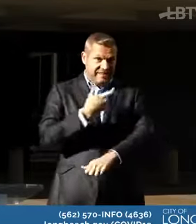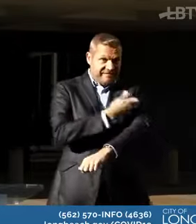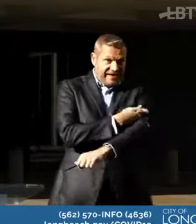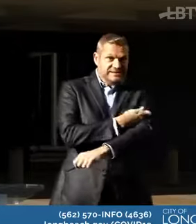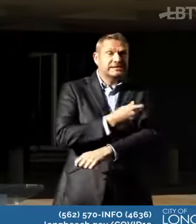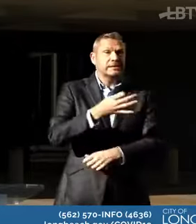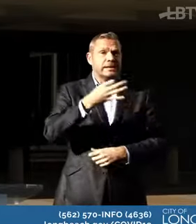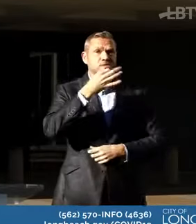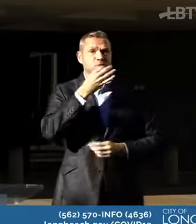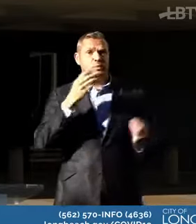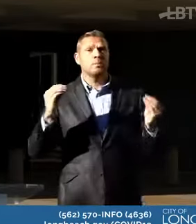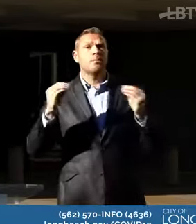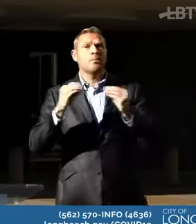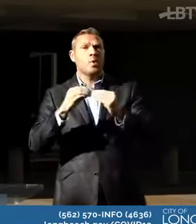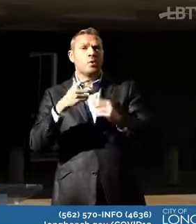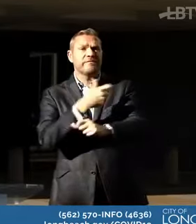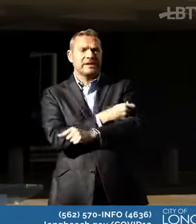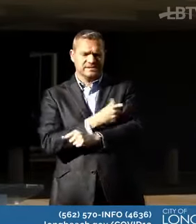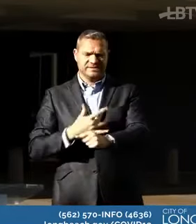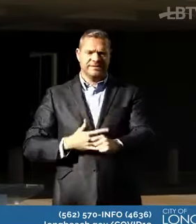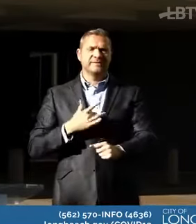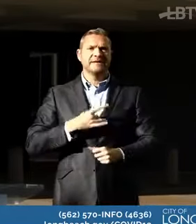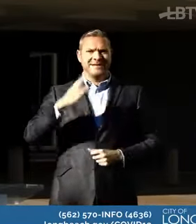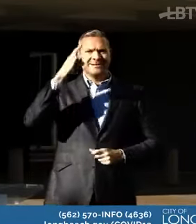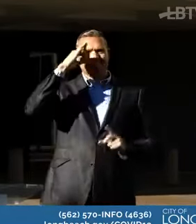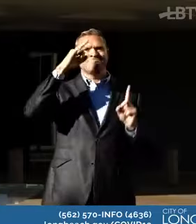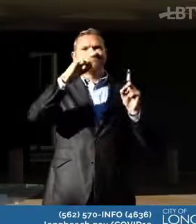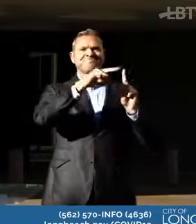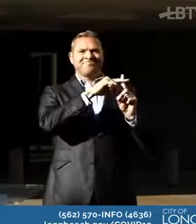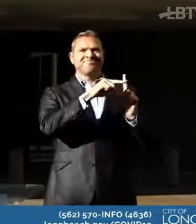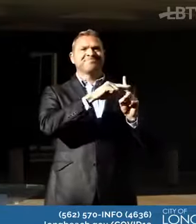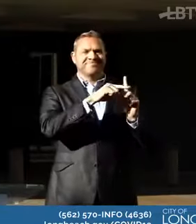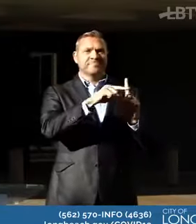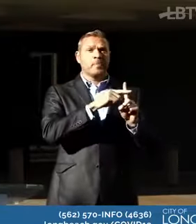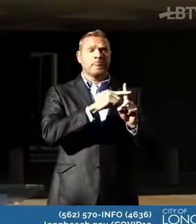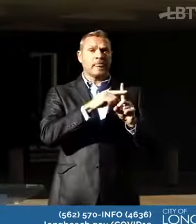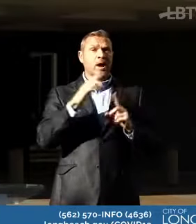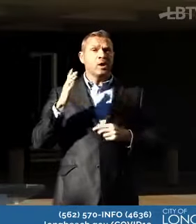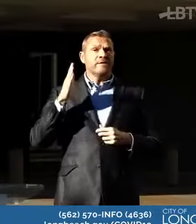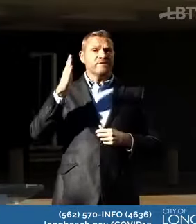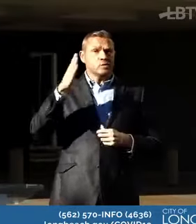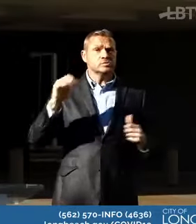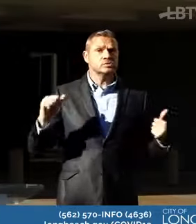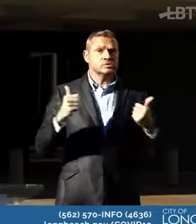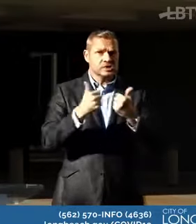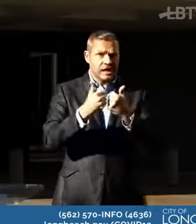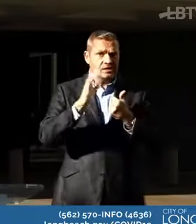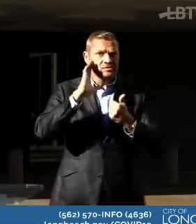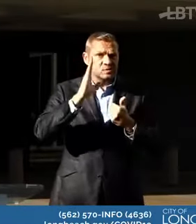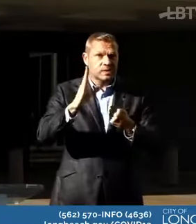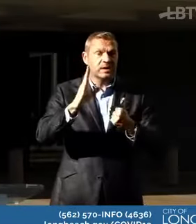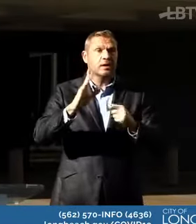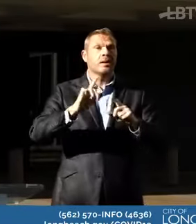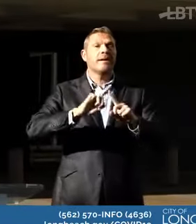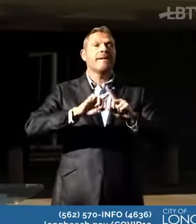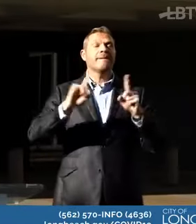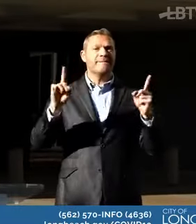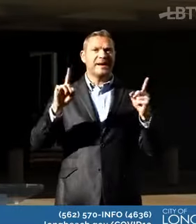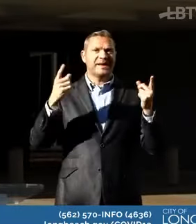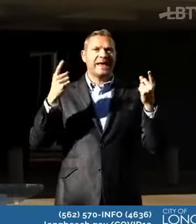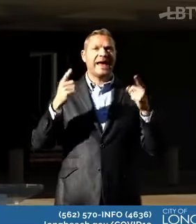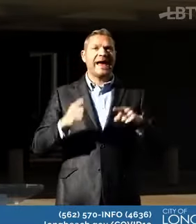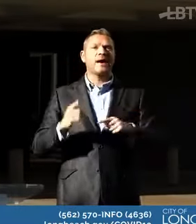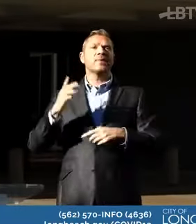me feel very optimistic. There will be many challenging days ahead, but there will be a day when this pandemic is behind